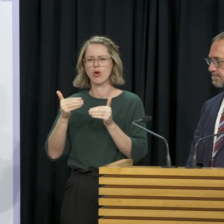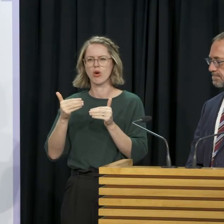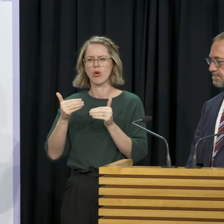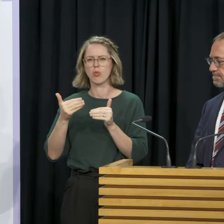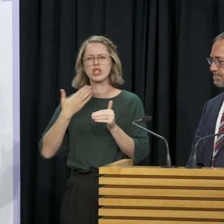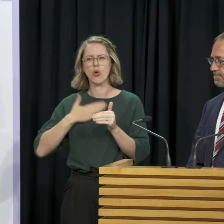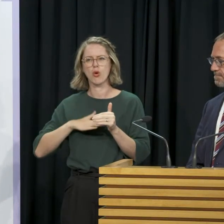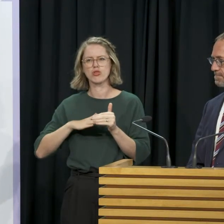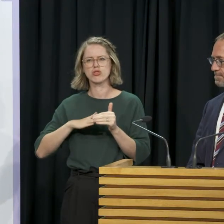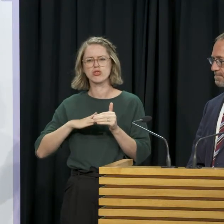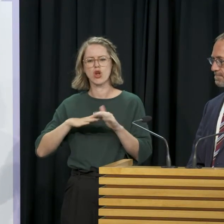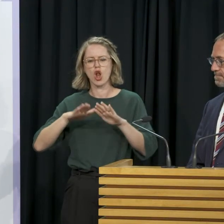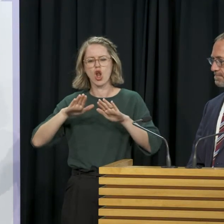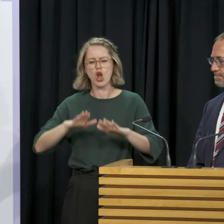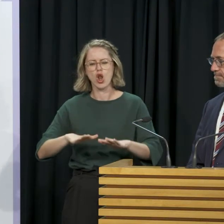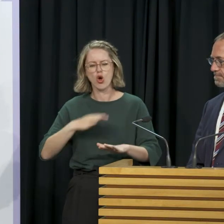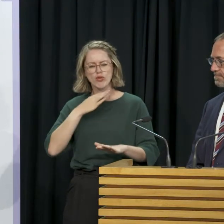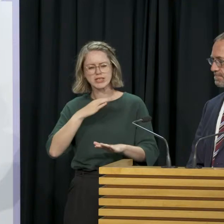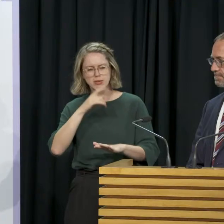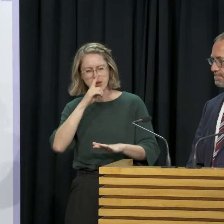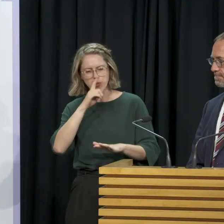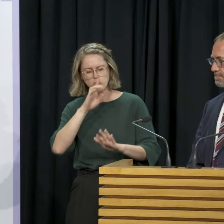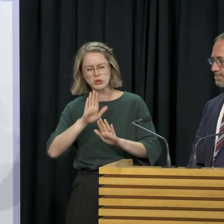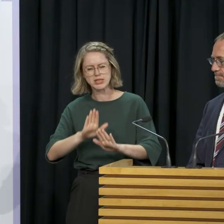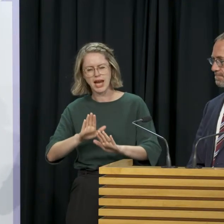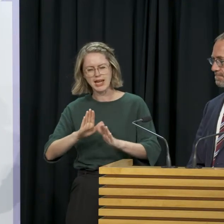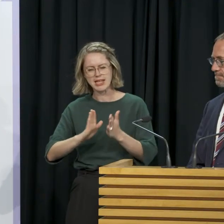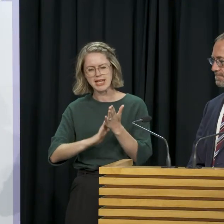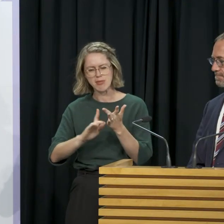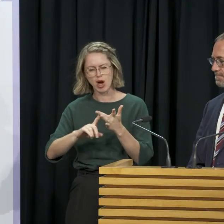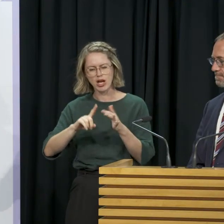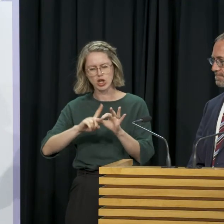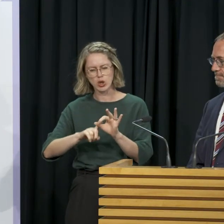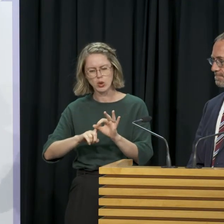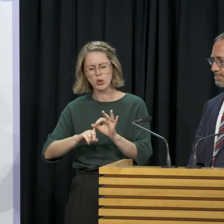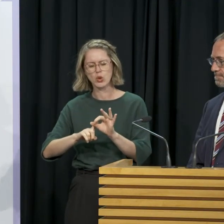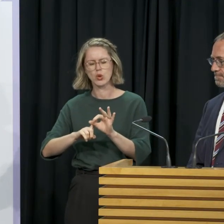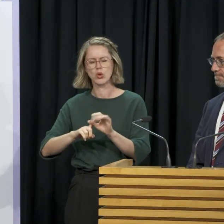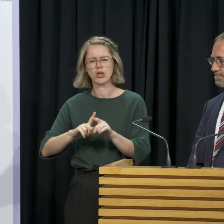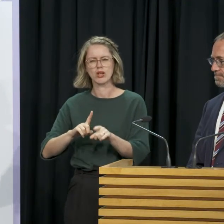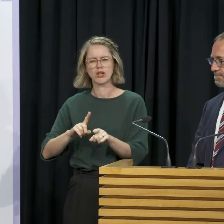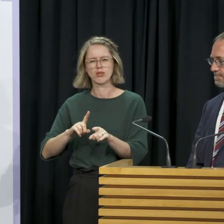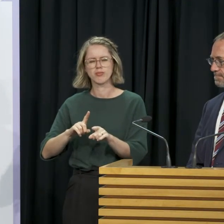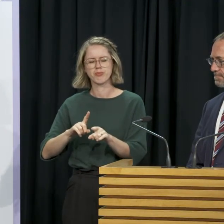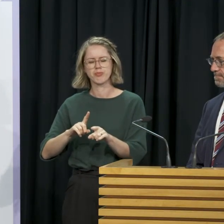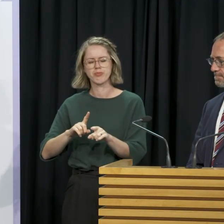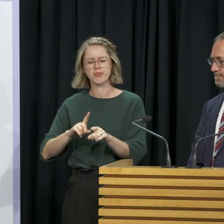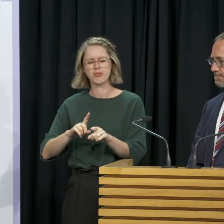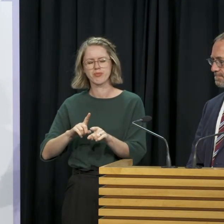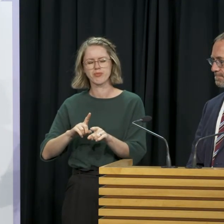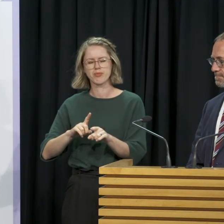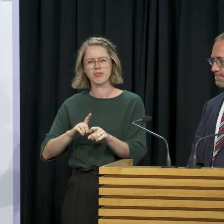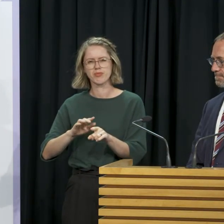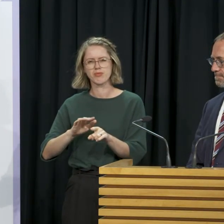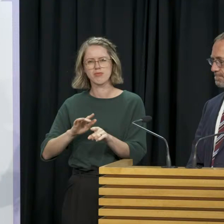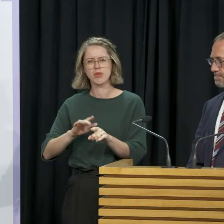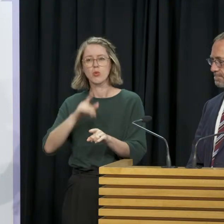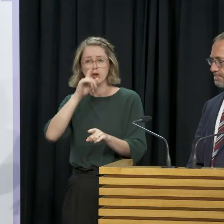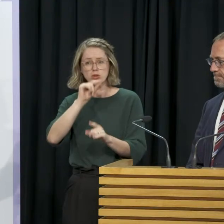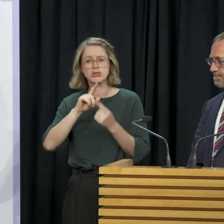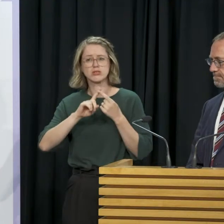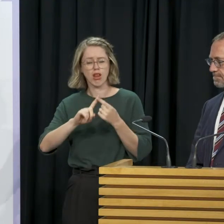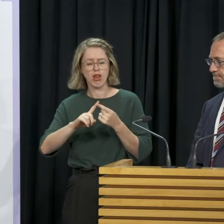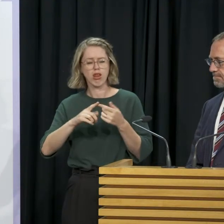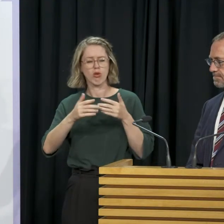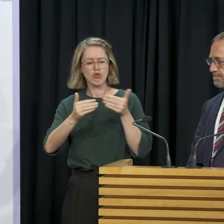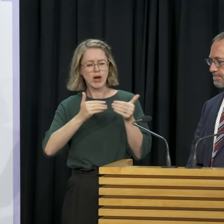keep low-risk people in MIQ in order to lessen our overall risk profile is not a reason to not enter into an arrangement. However,